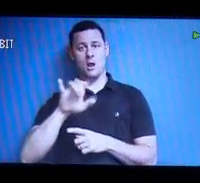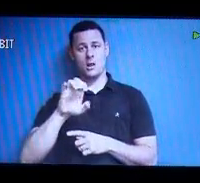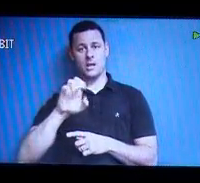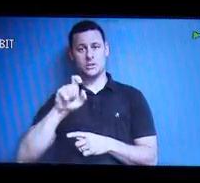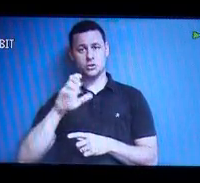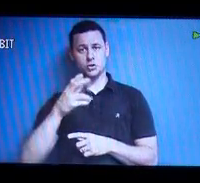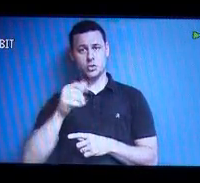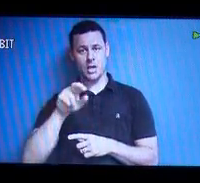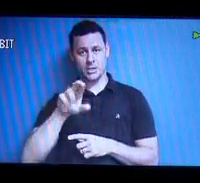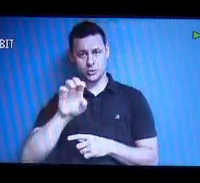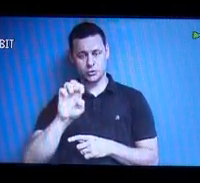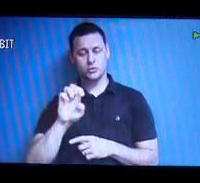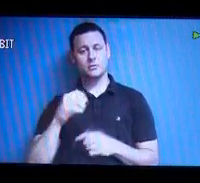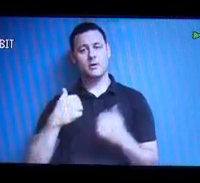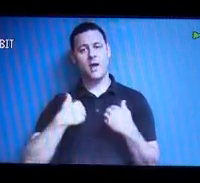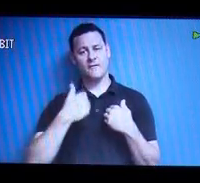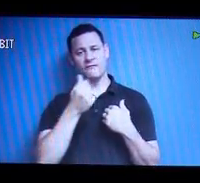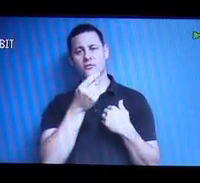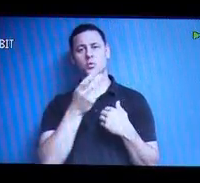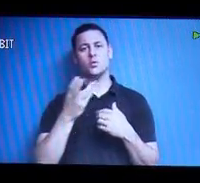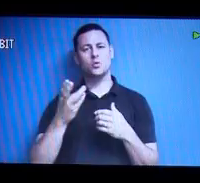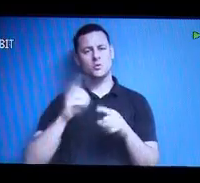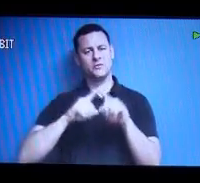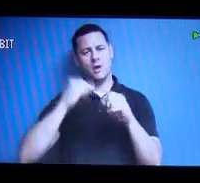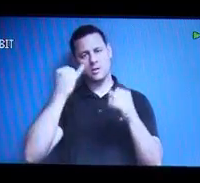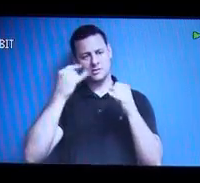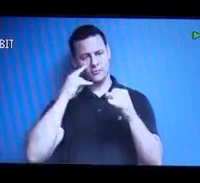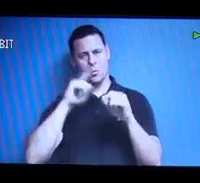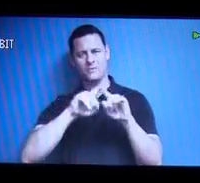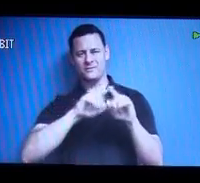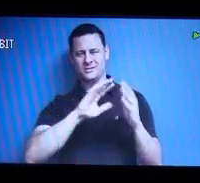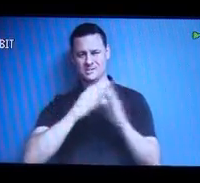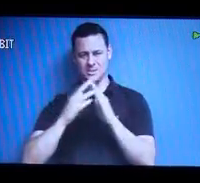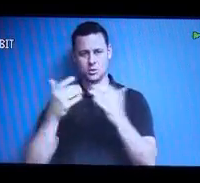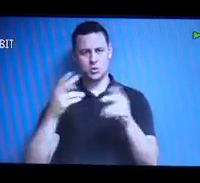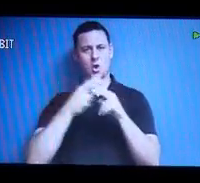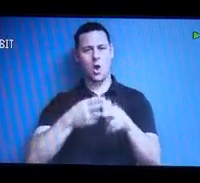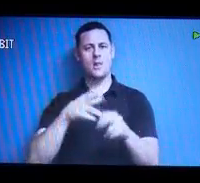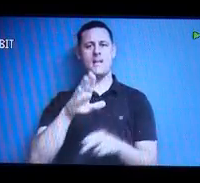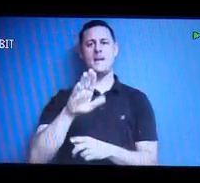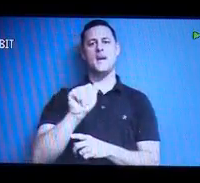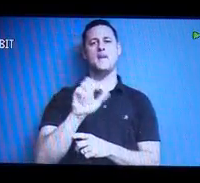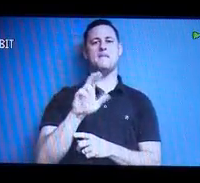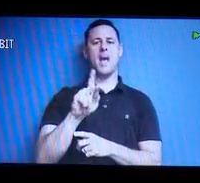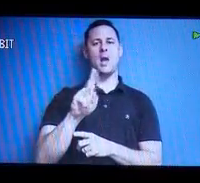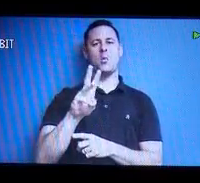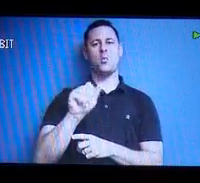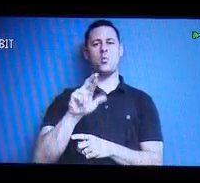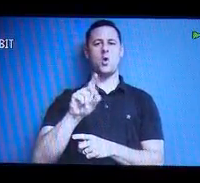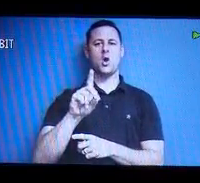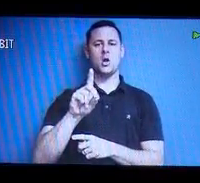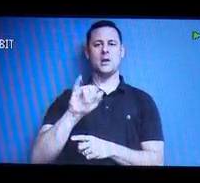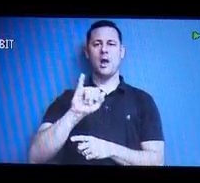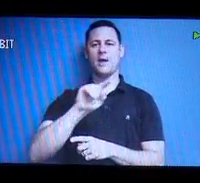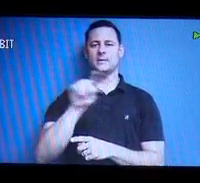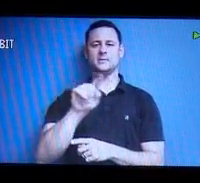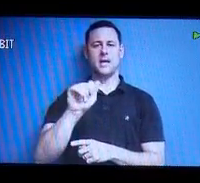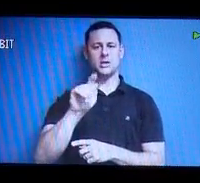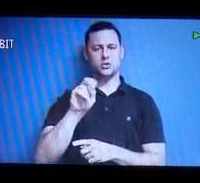And this is called backwardation. As of this month, they're predicting declines of between 10 and